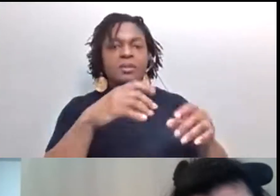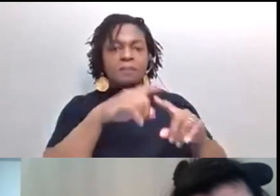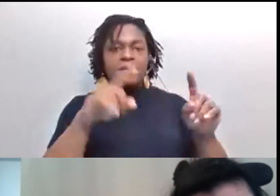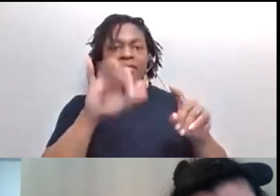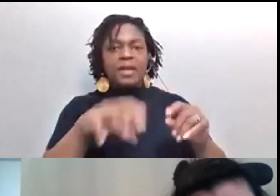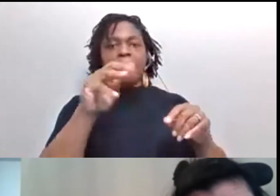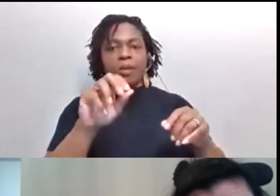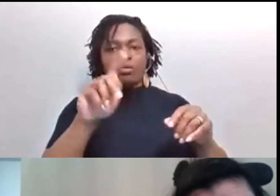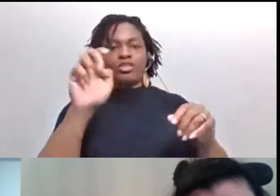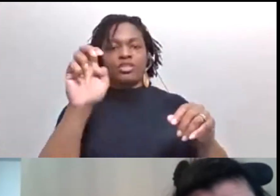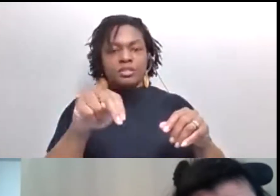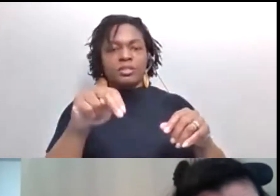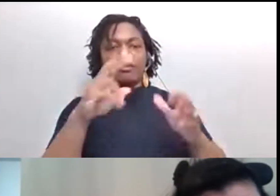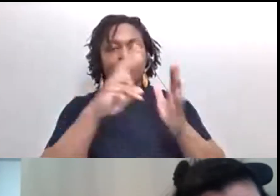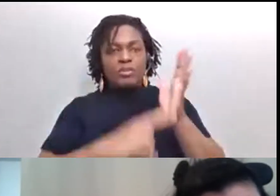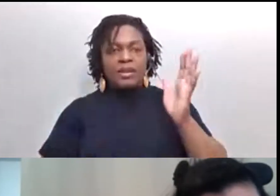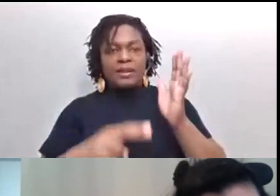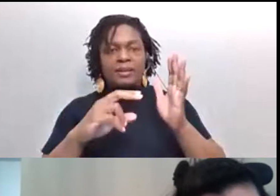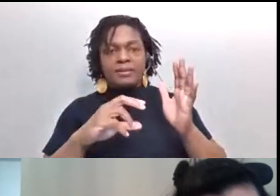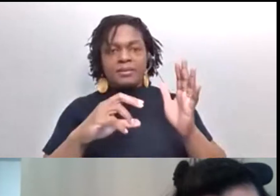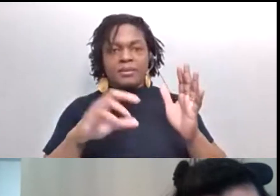read. So the